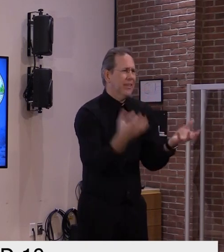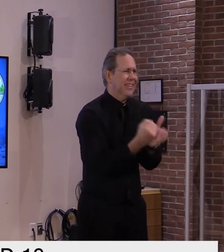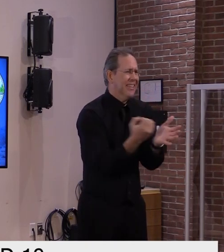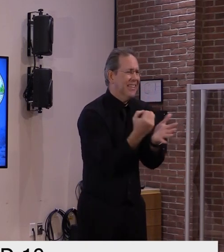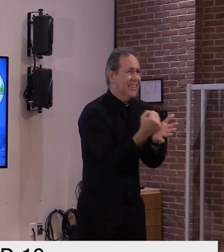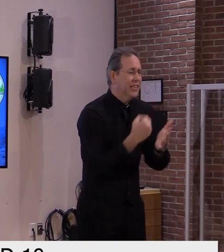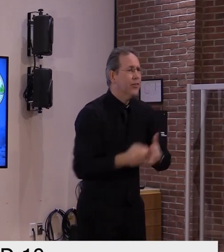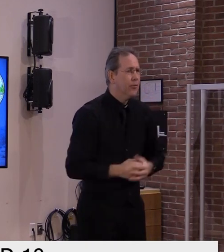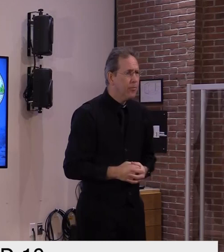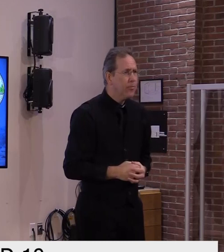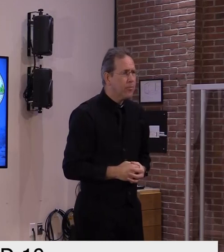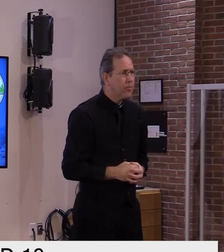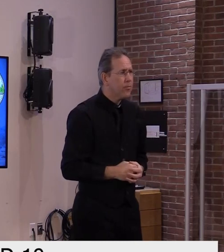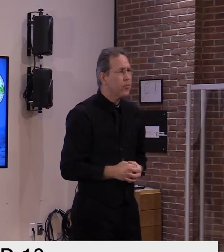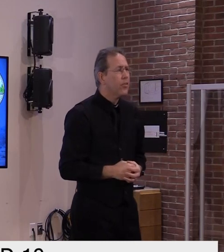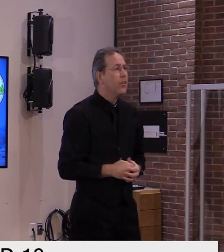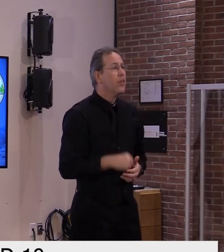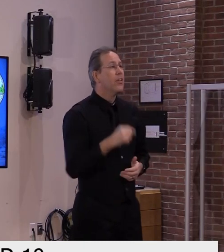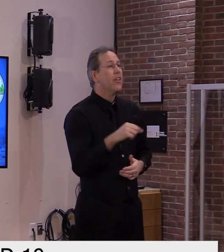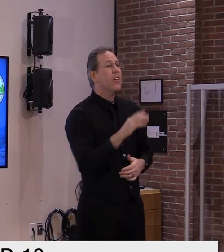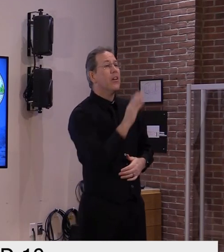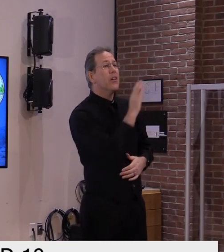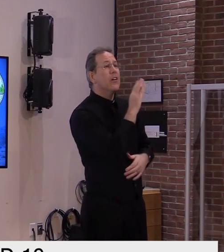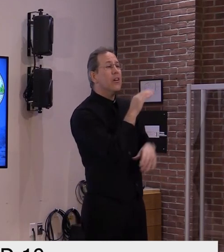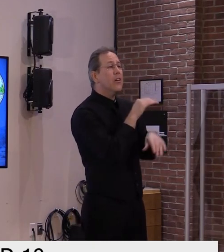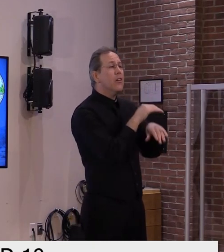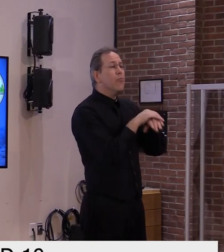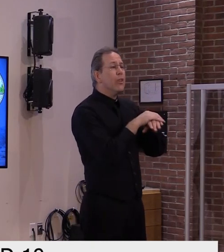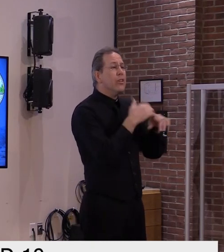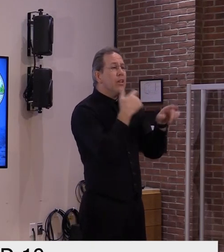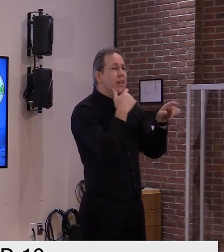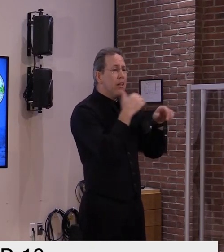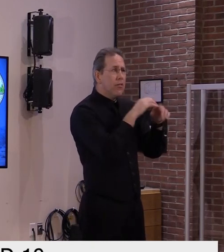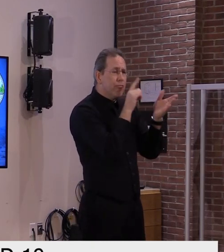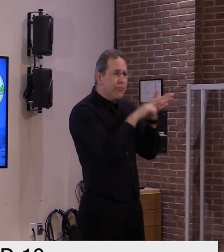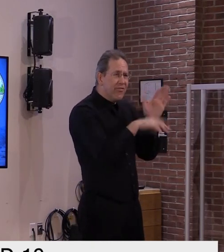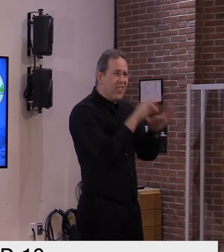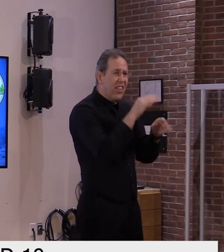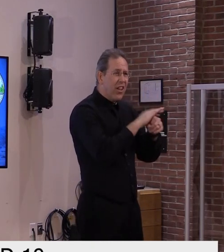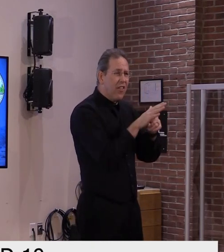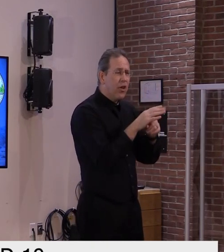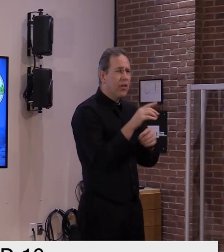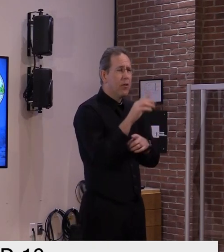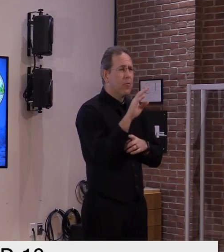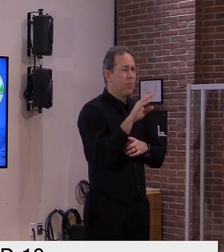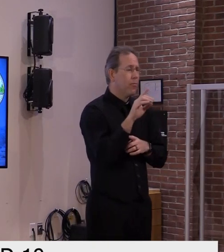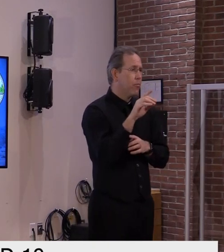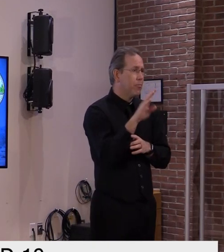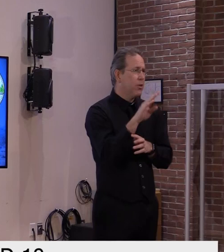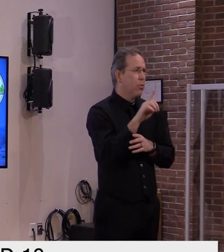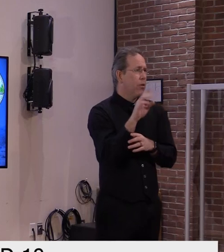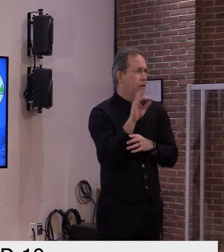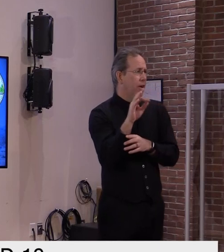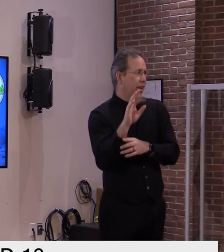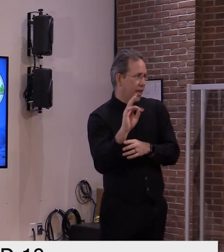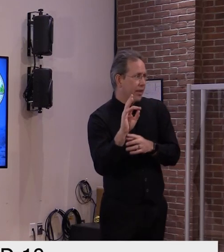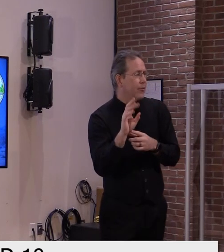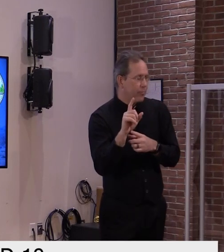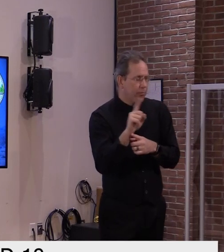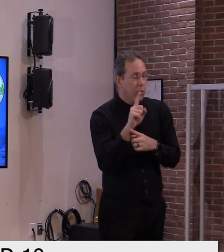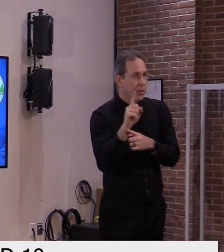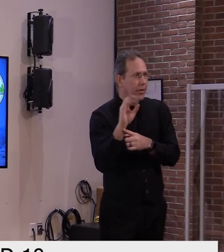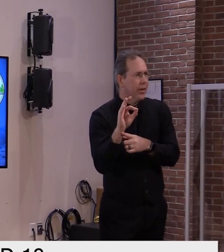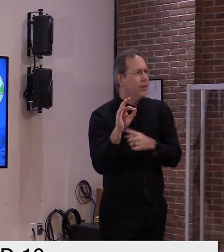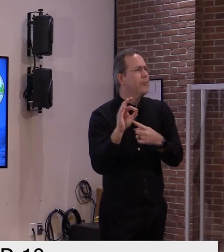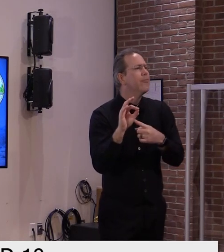has yet to be seen in the United States. On the vaccine front, our teams continue their hard work planning